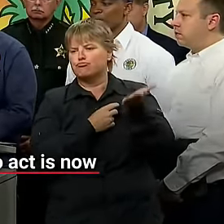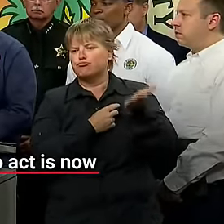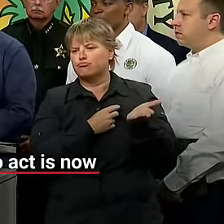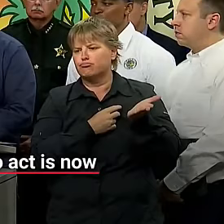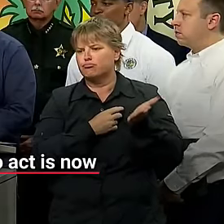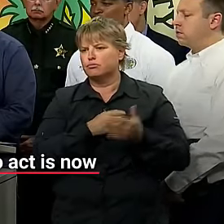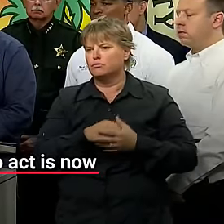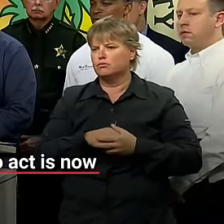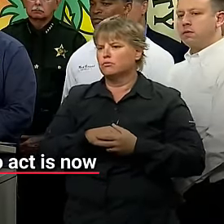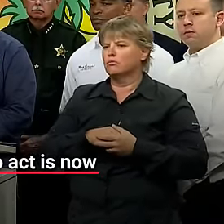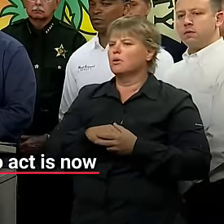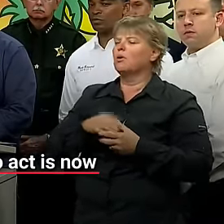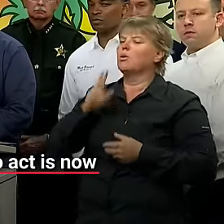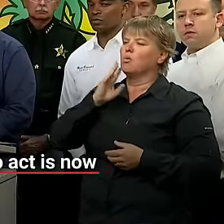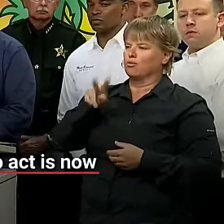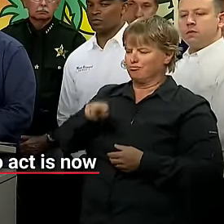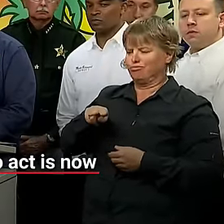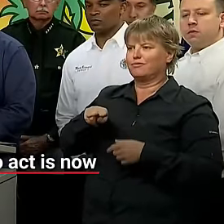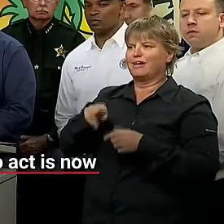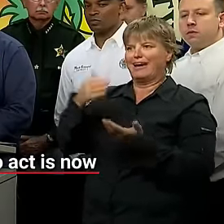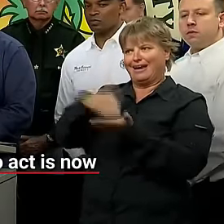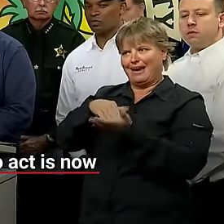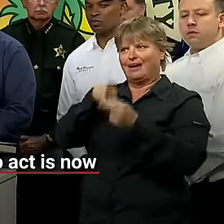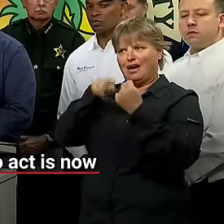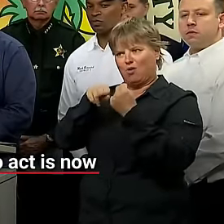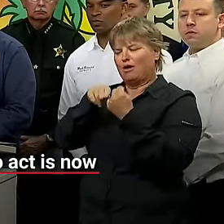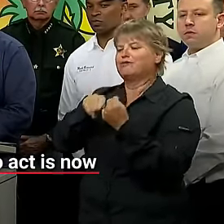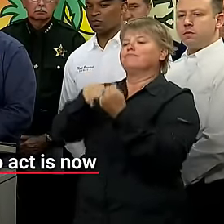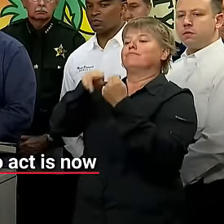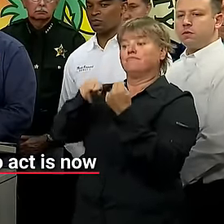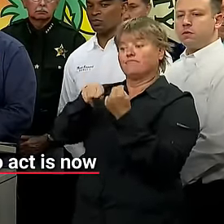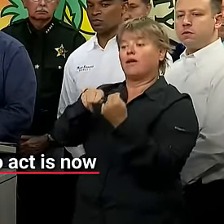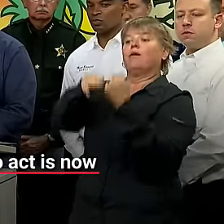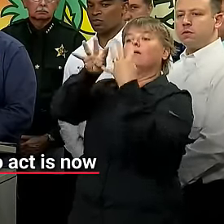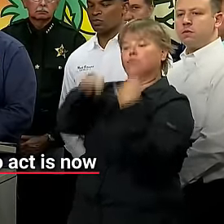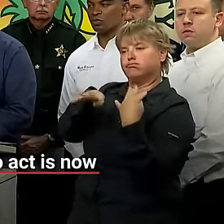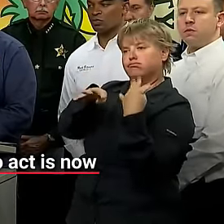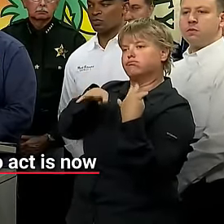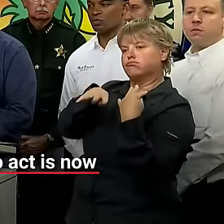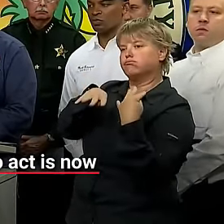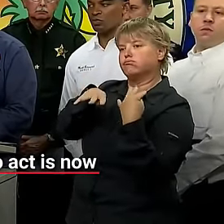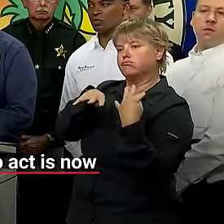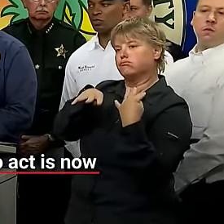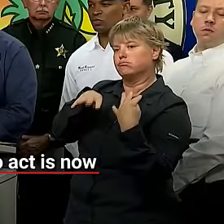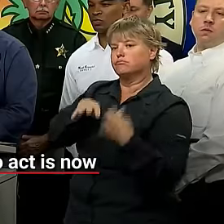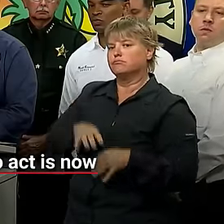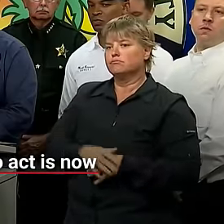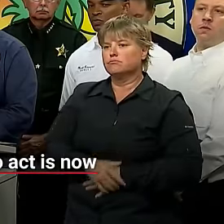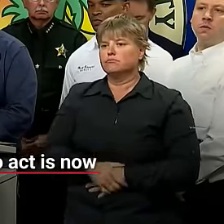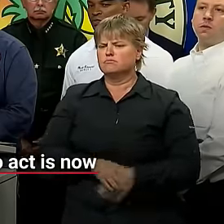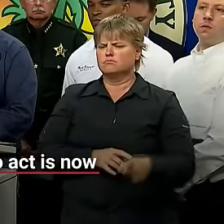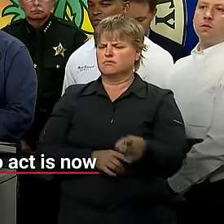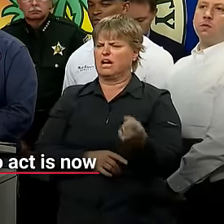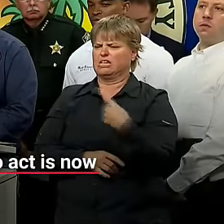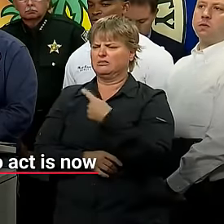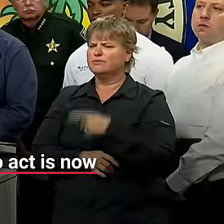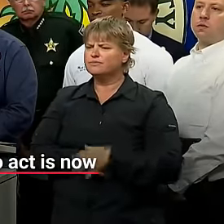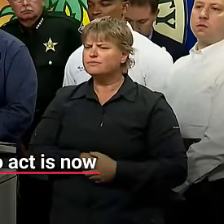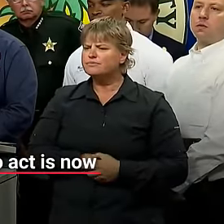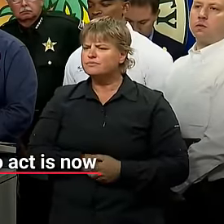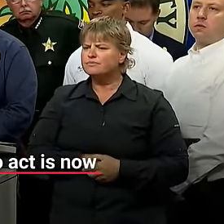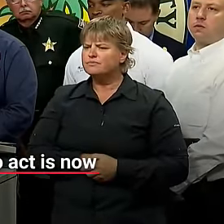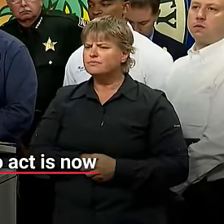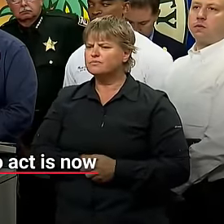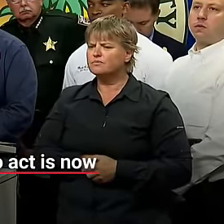increased flow of traffic. Governor, what do the water levels look like in Lake Okeechobee, and what's your confidence that those levees will hold based